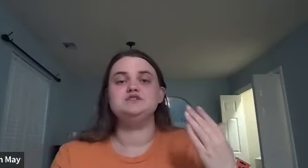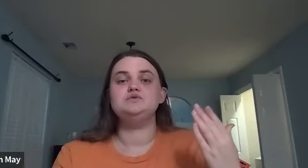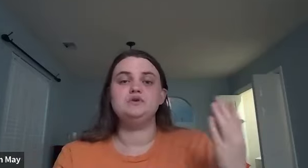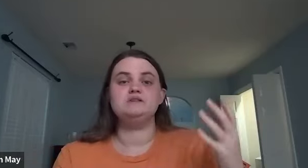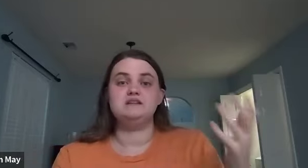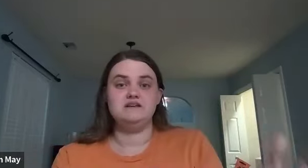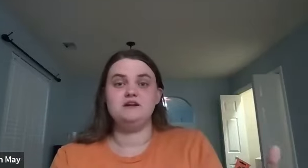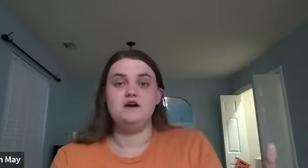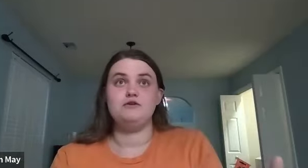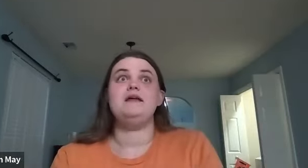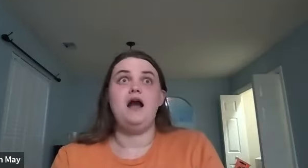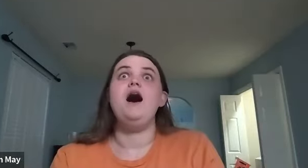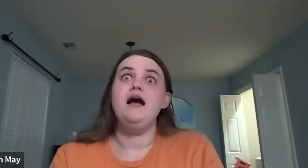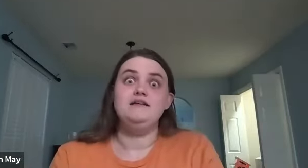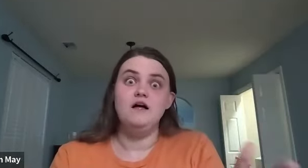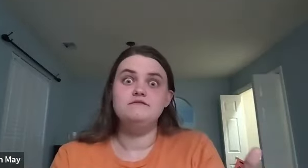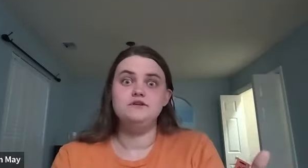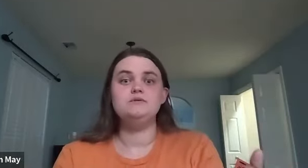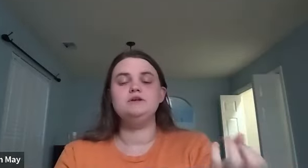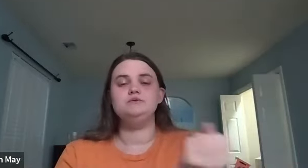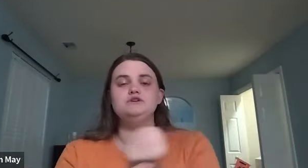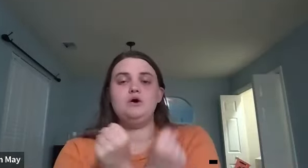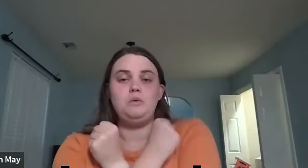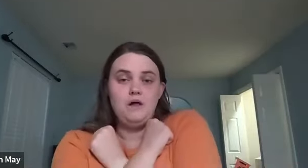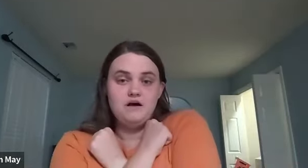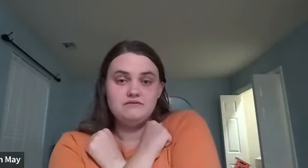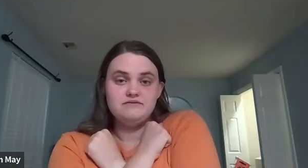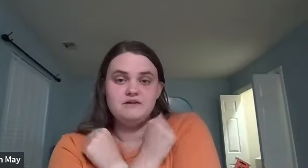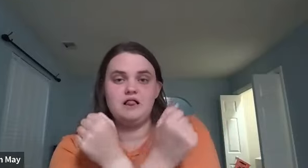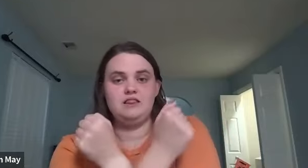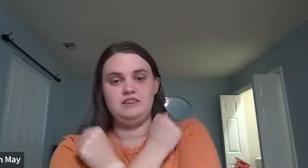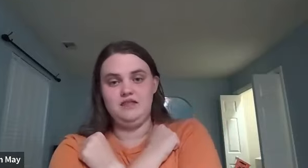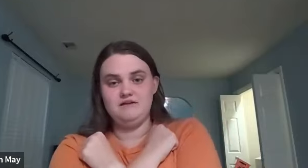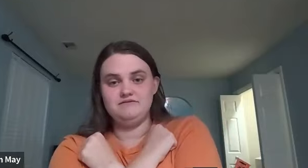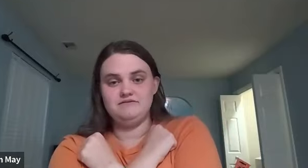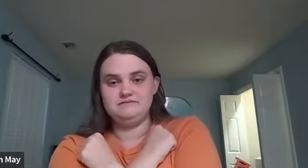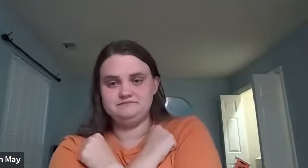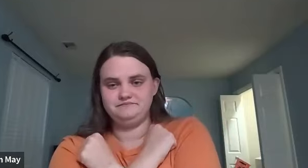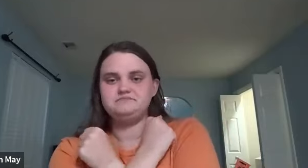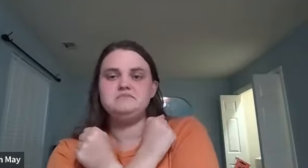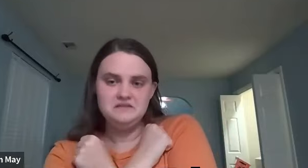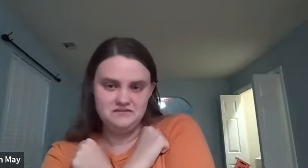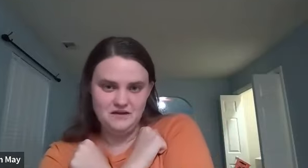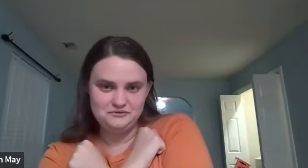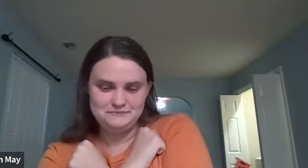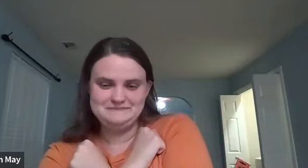to your significant other, being like I love you, you would go love, love, love.